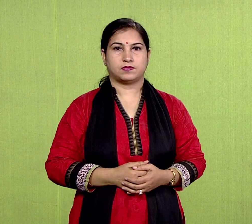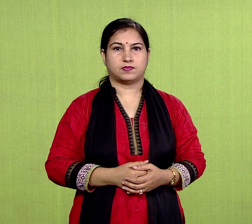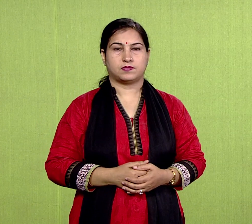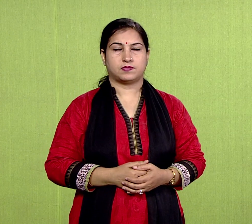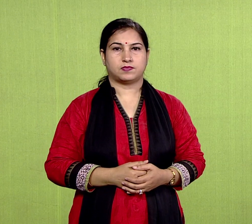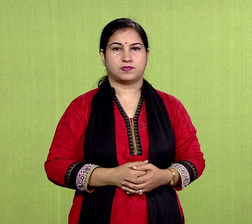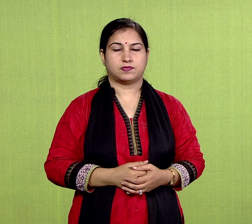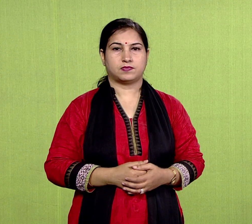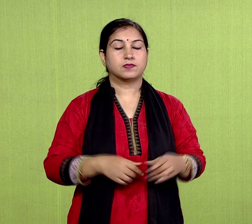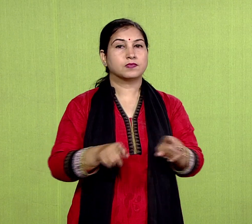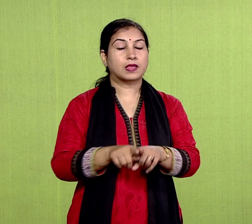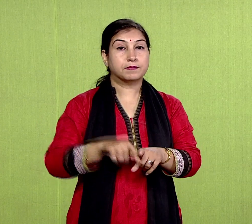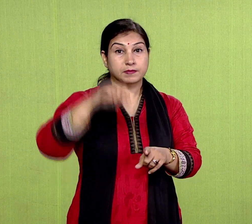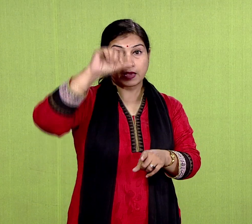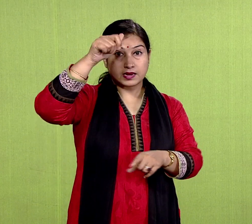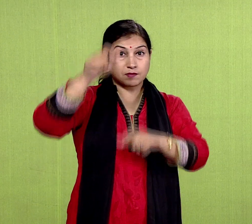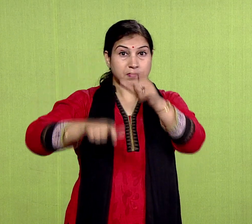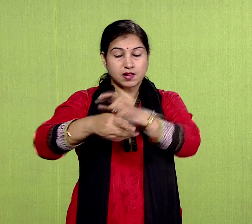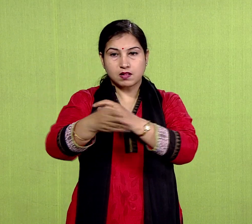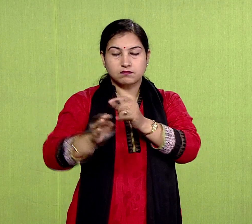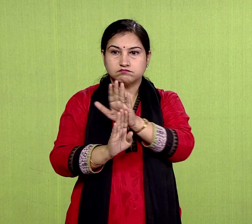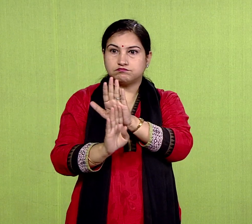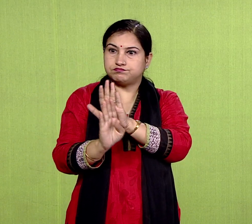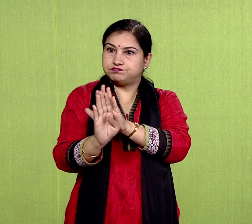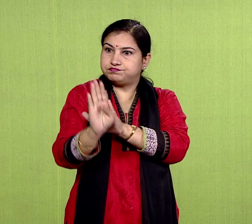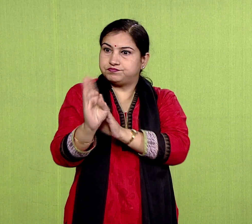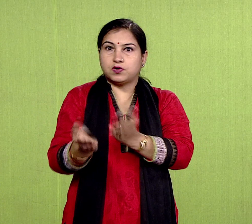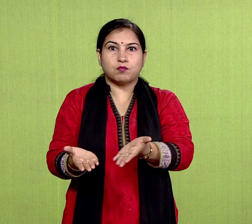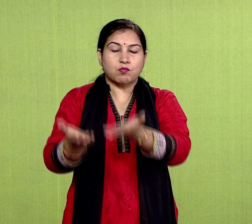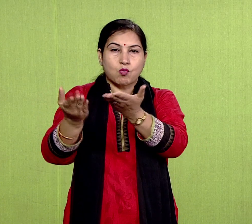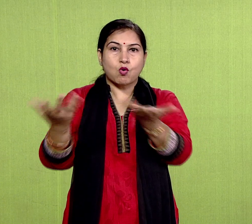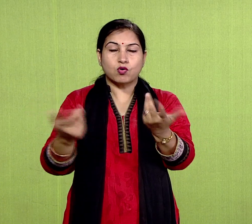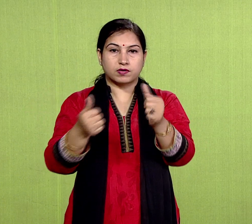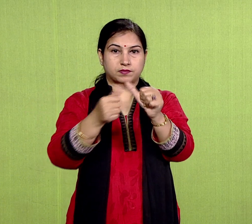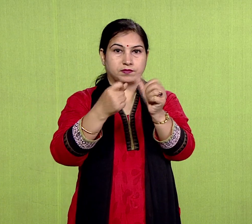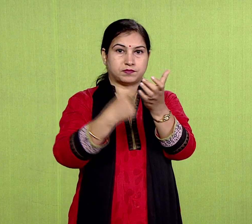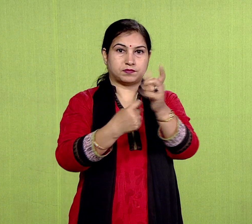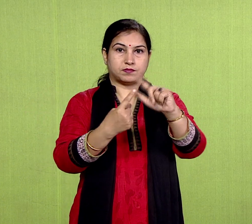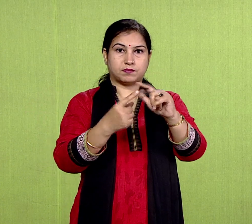The Indians made great progress in the fields of art,